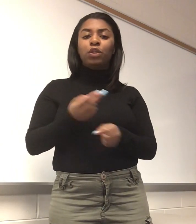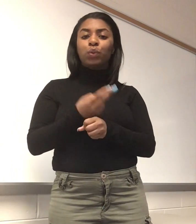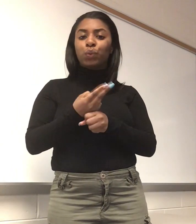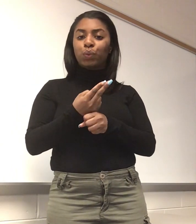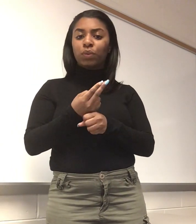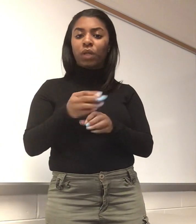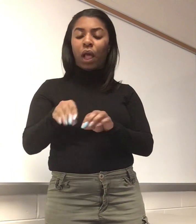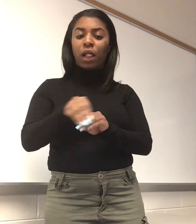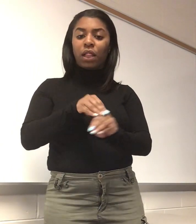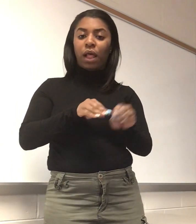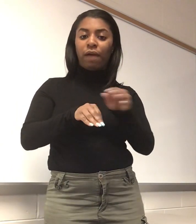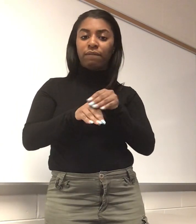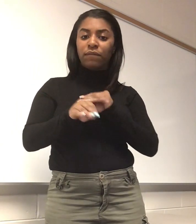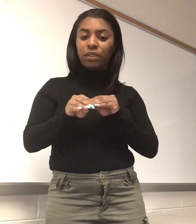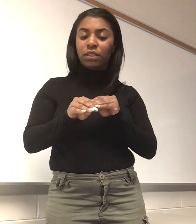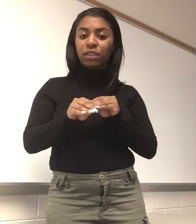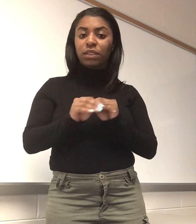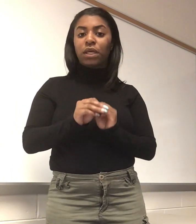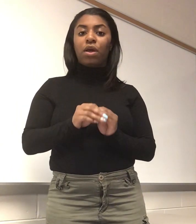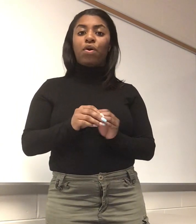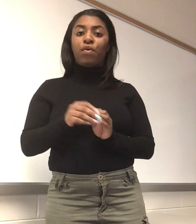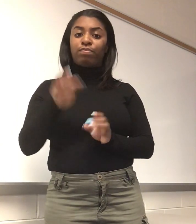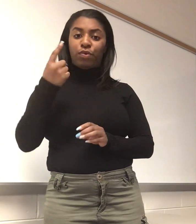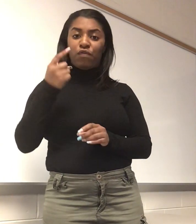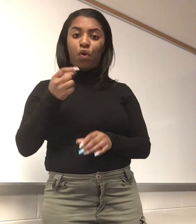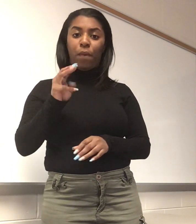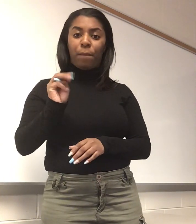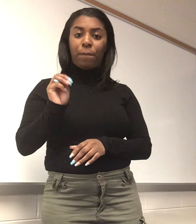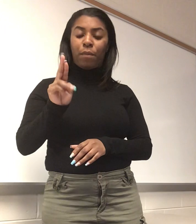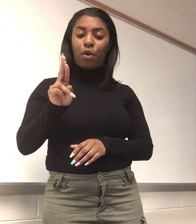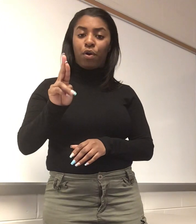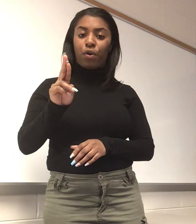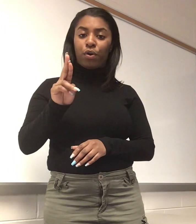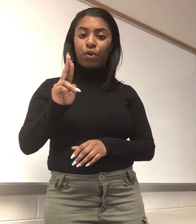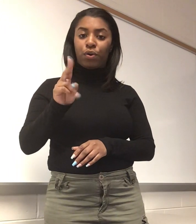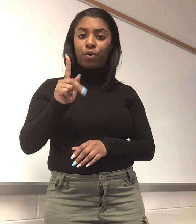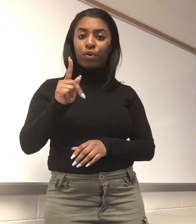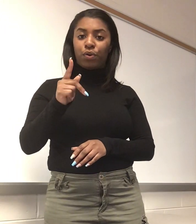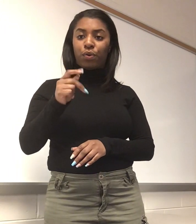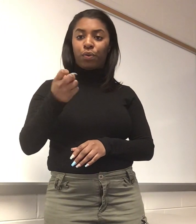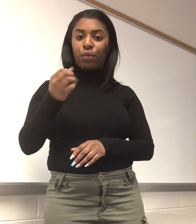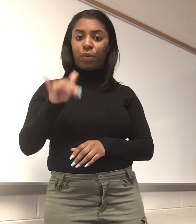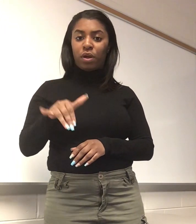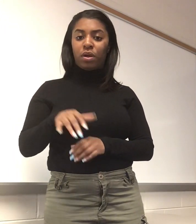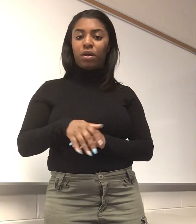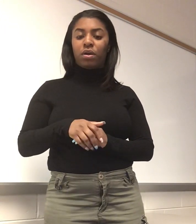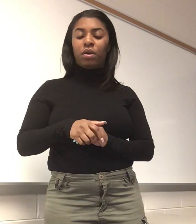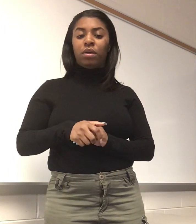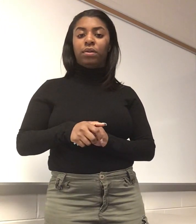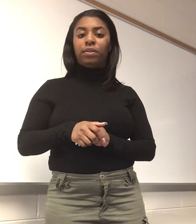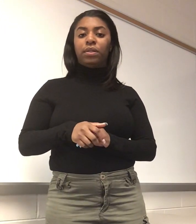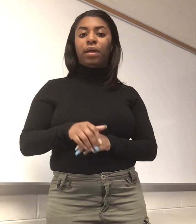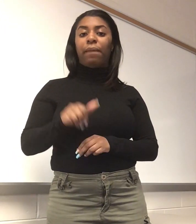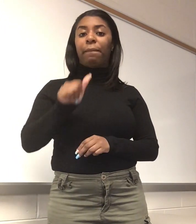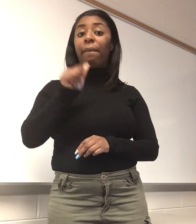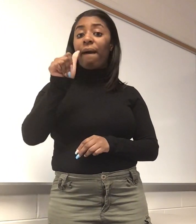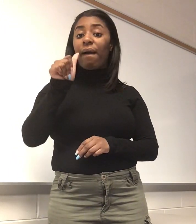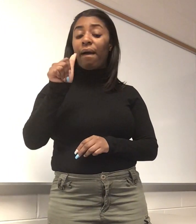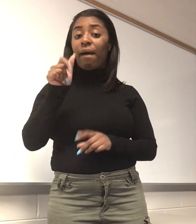cause insanity. So in England, mad means crazy. Yeah, so he's mad, he's crazy because of the hat making. Lewis Carroll's doing a bit